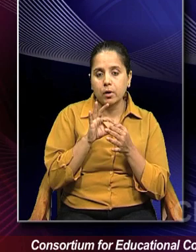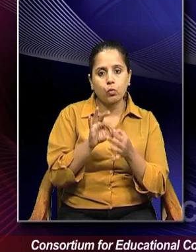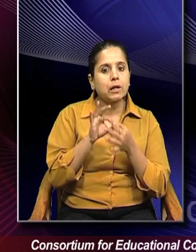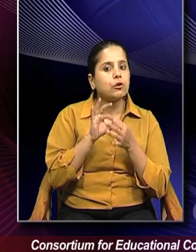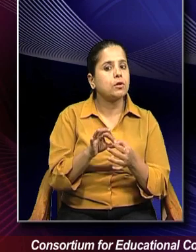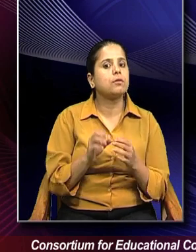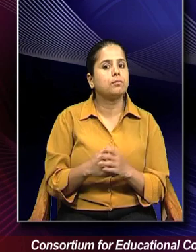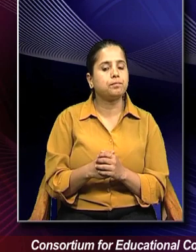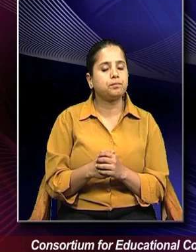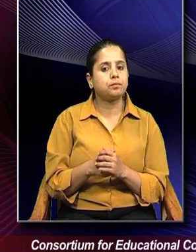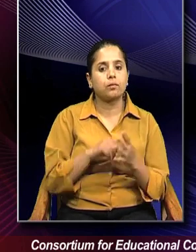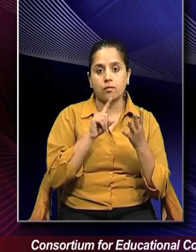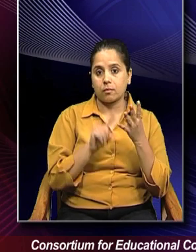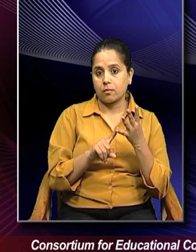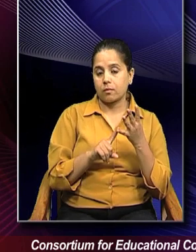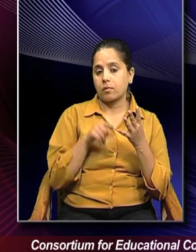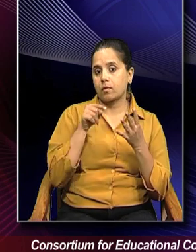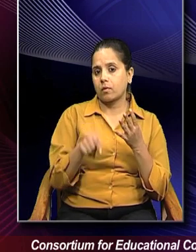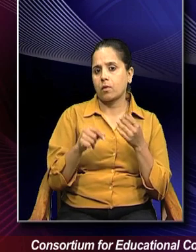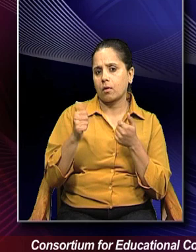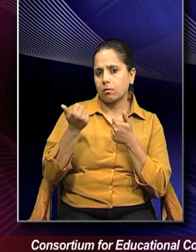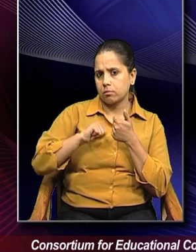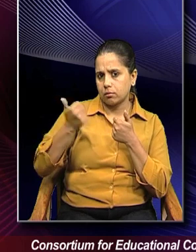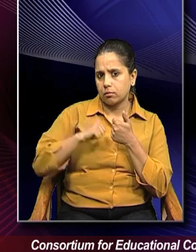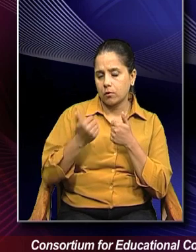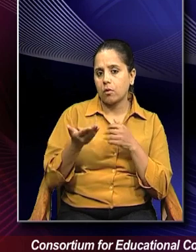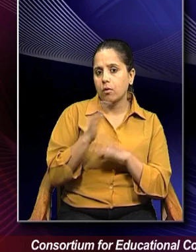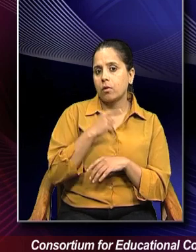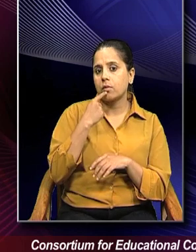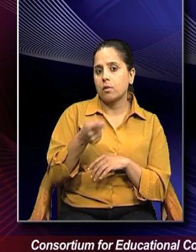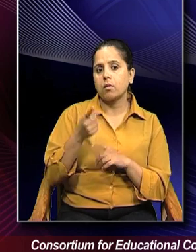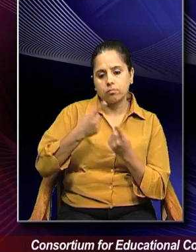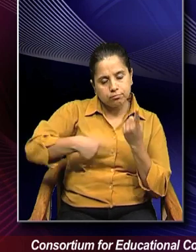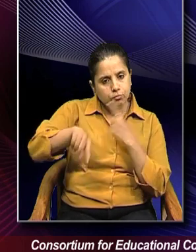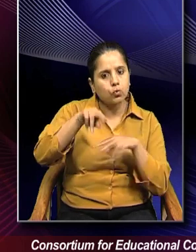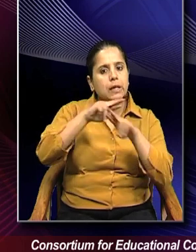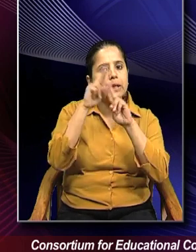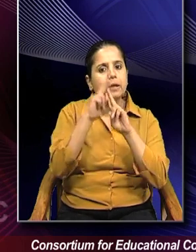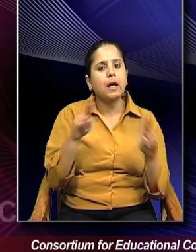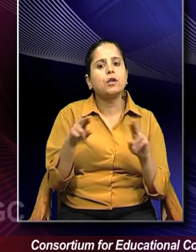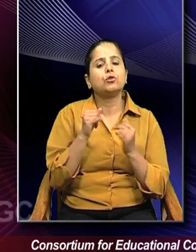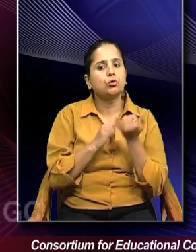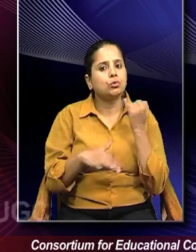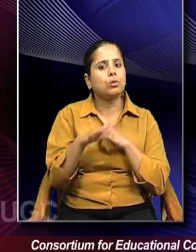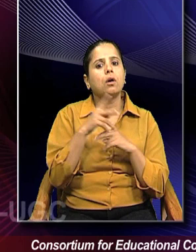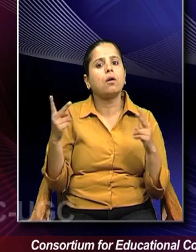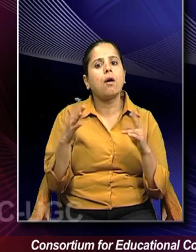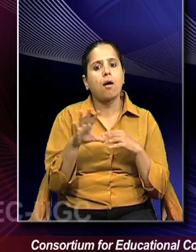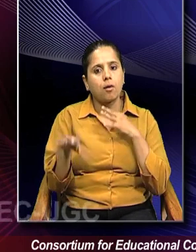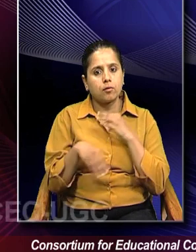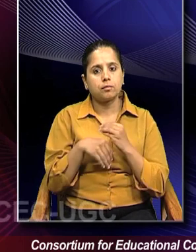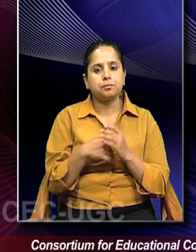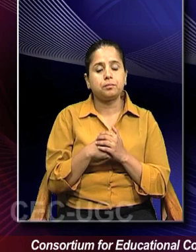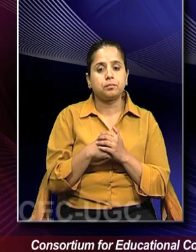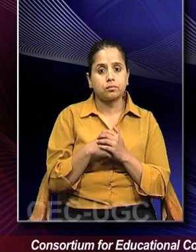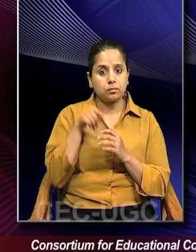relations. The fourth criticism comes from within the international society approach, which